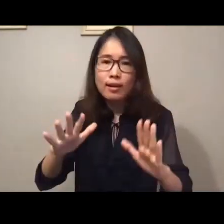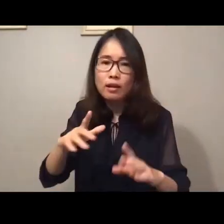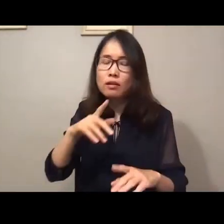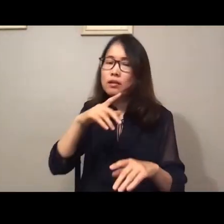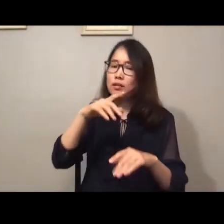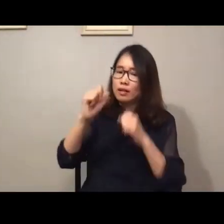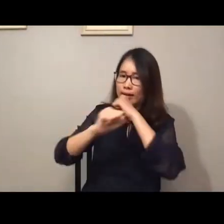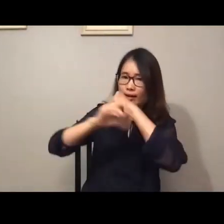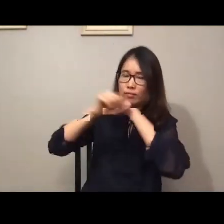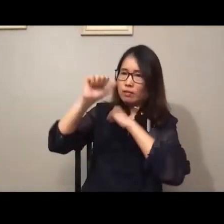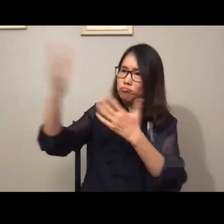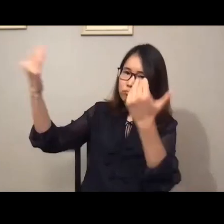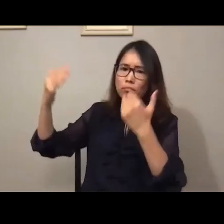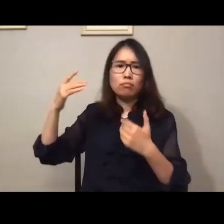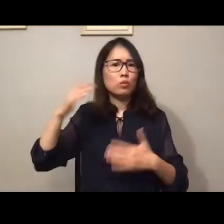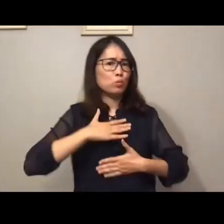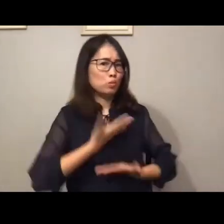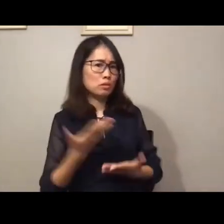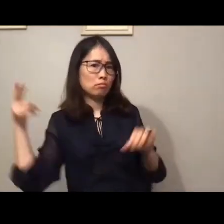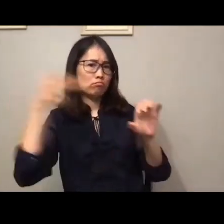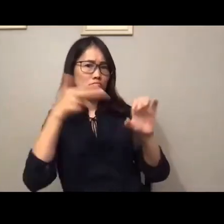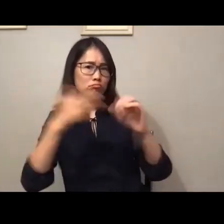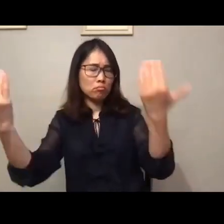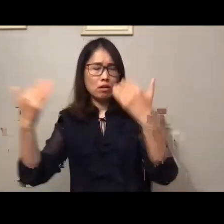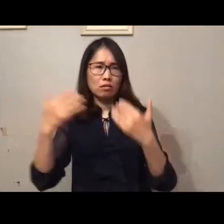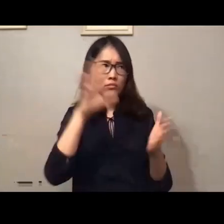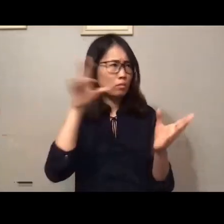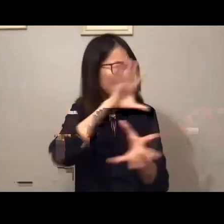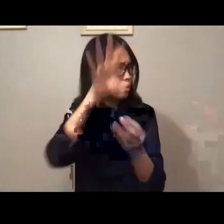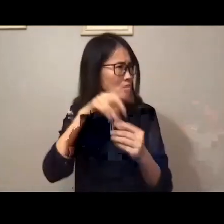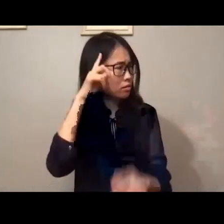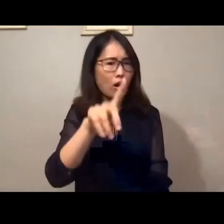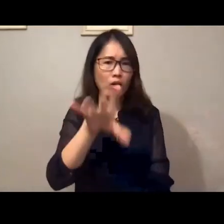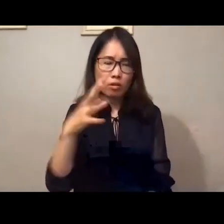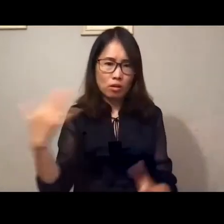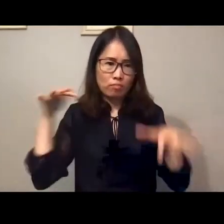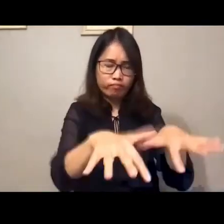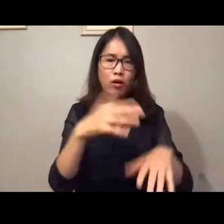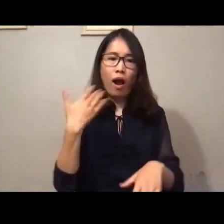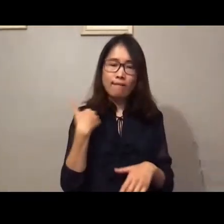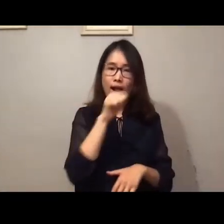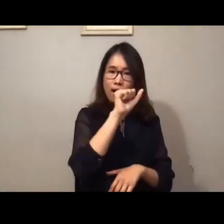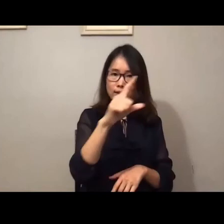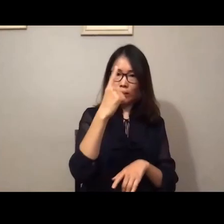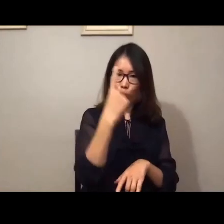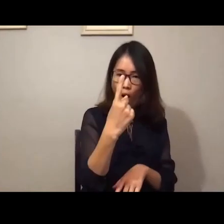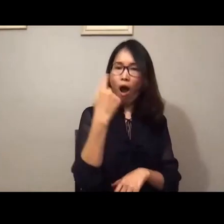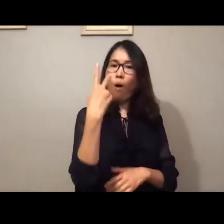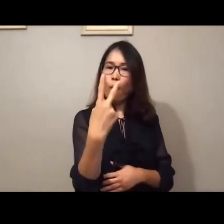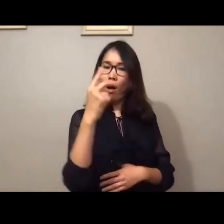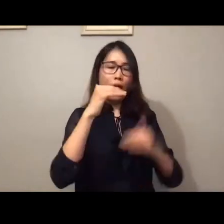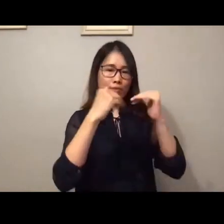parents who were hearing who did not know sign language, I saw advertisements and flyers for parents to have